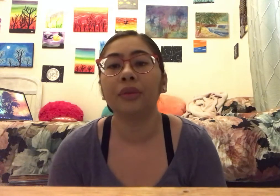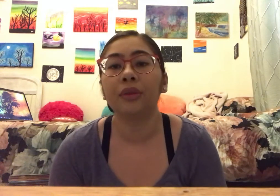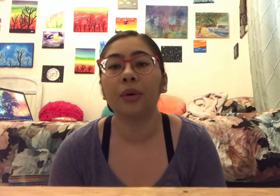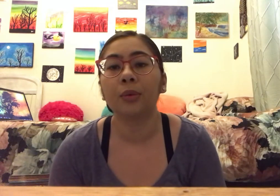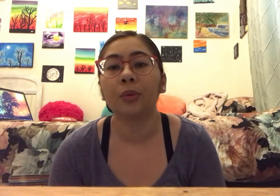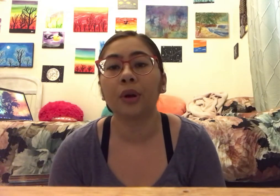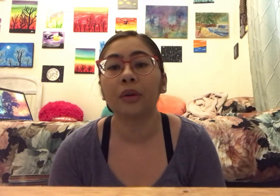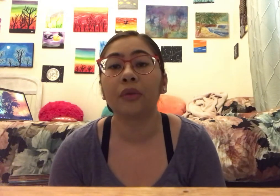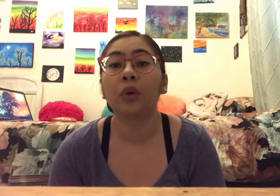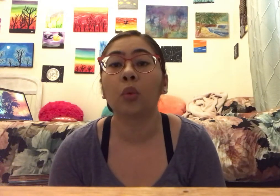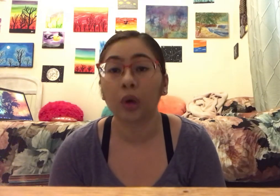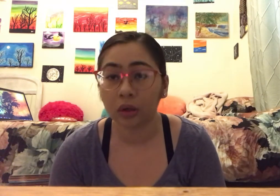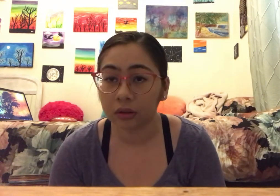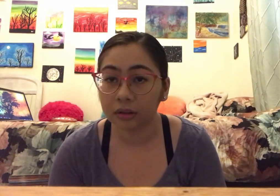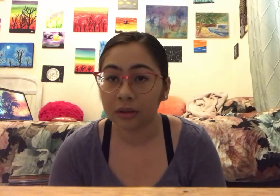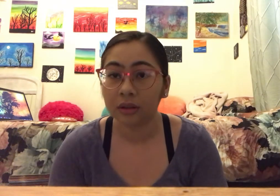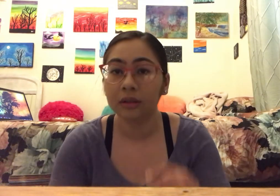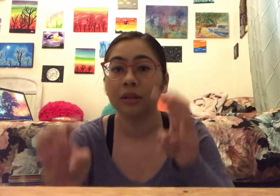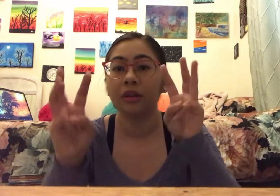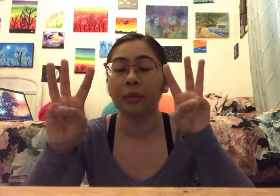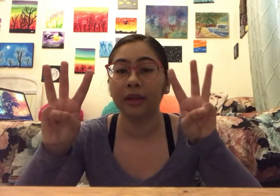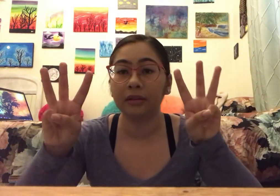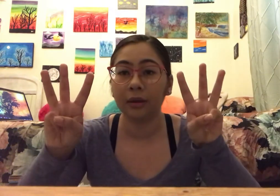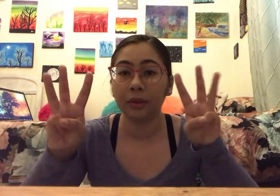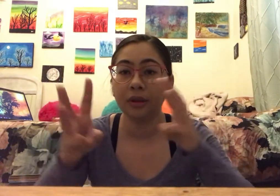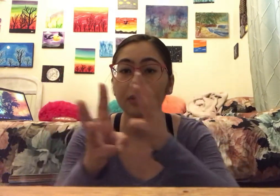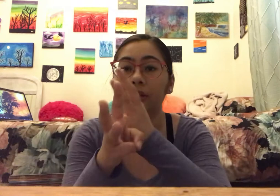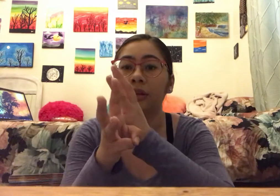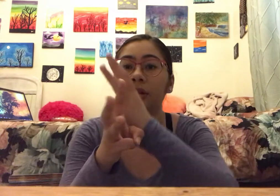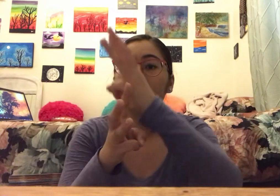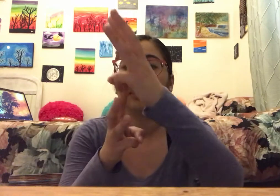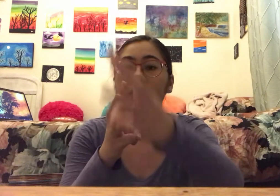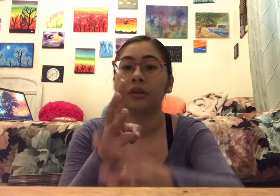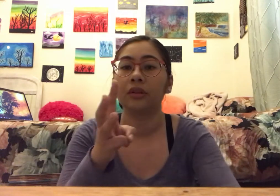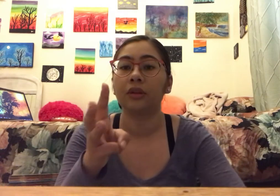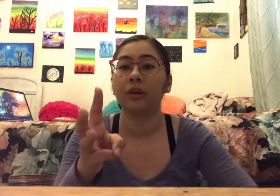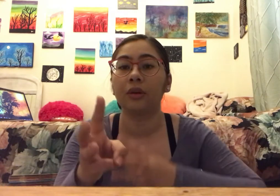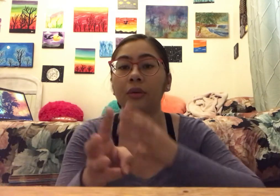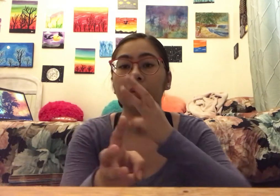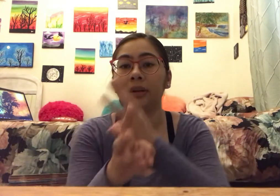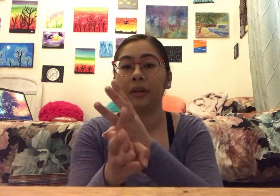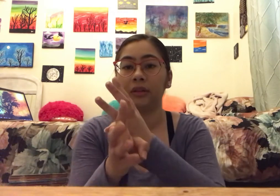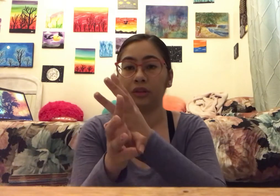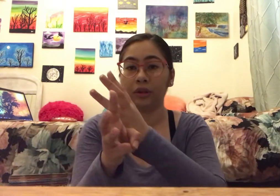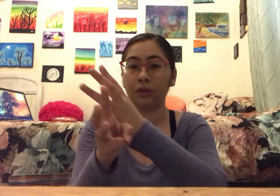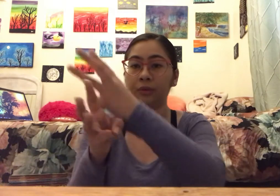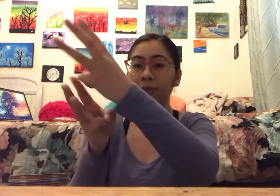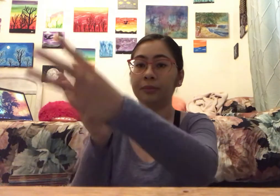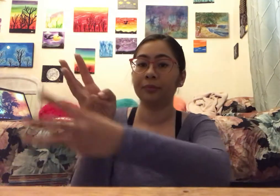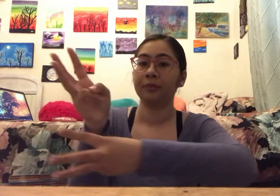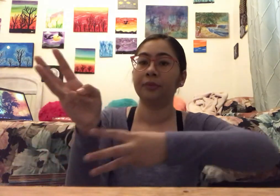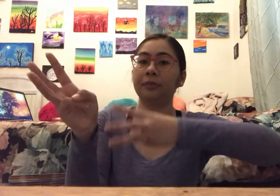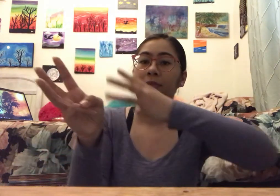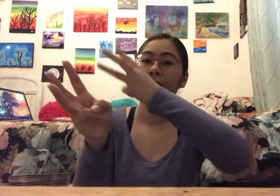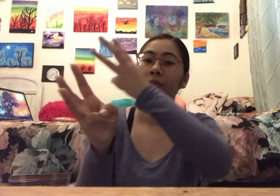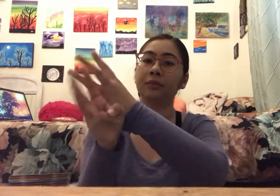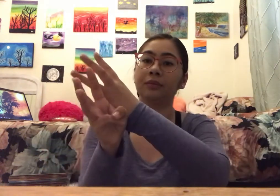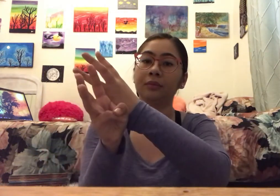the word for world, you make W's, you just go circle.